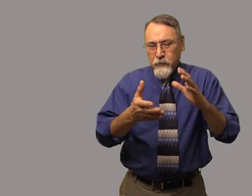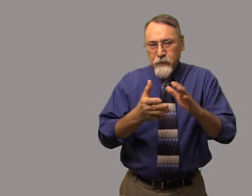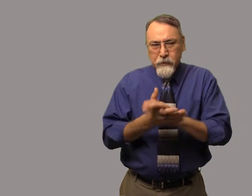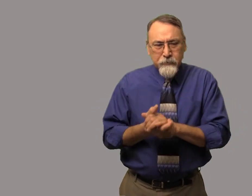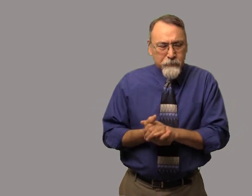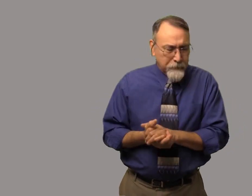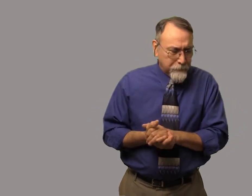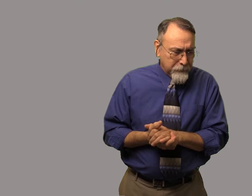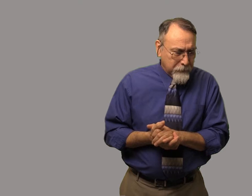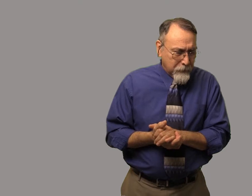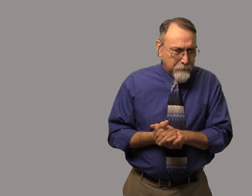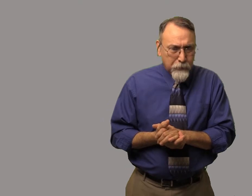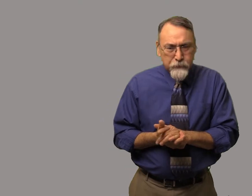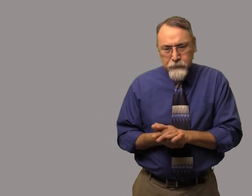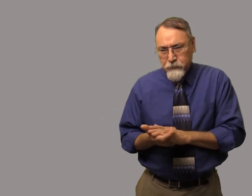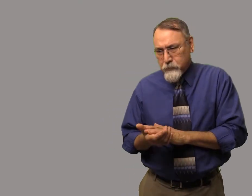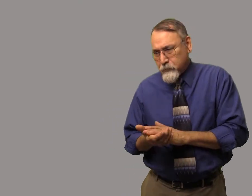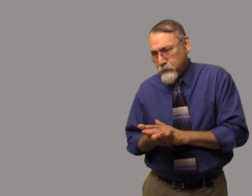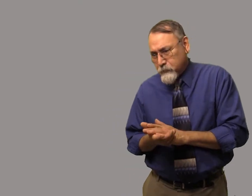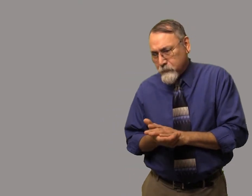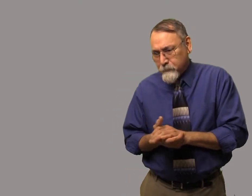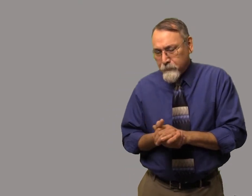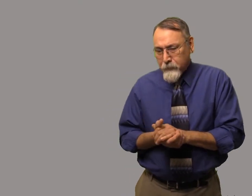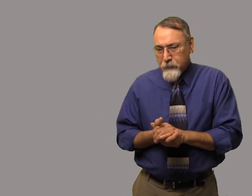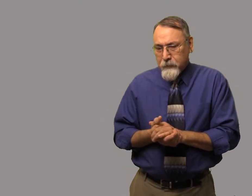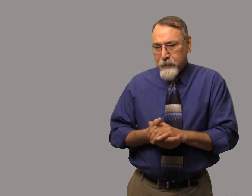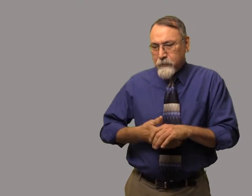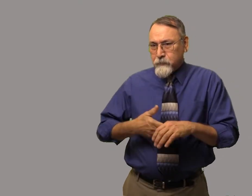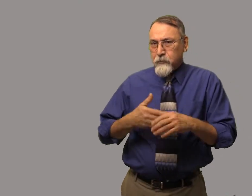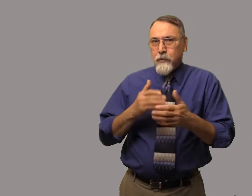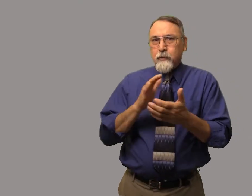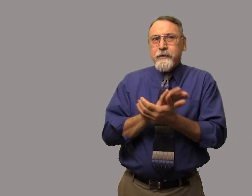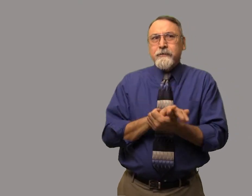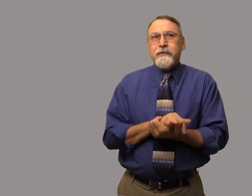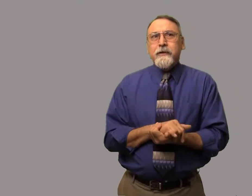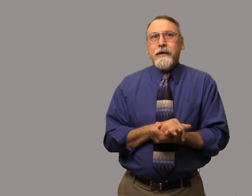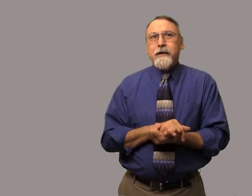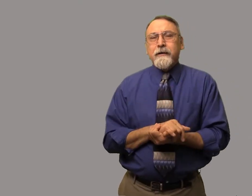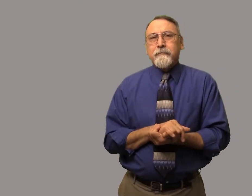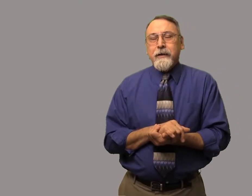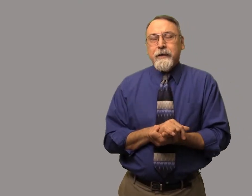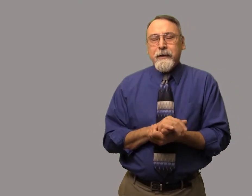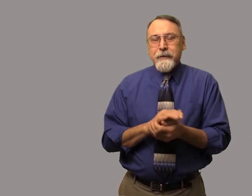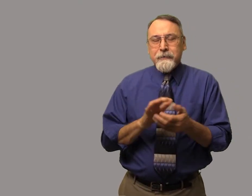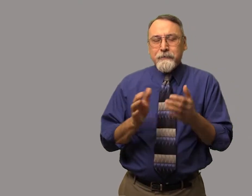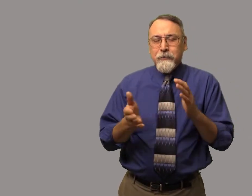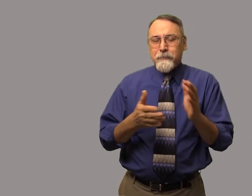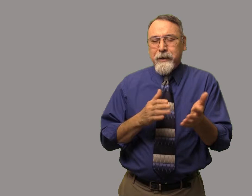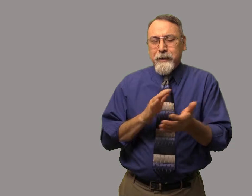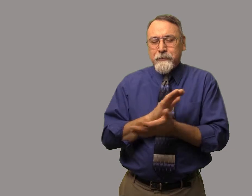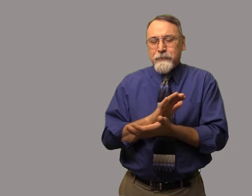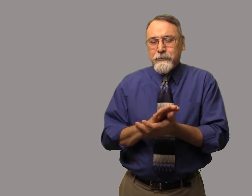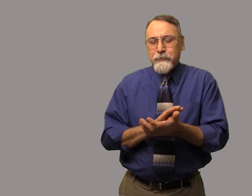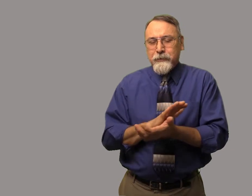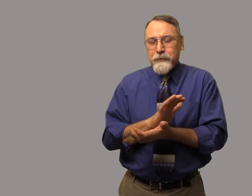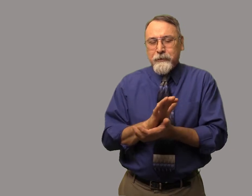there are some different approaches you can use. Now there's always, and this goes back to